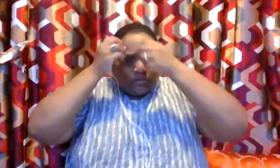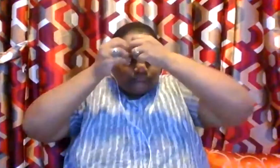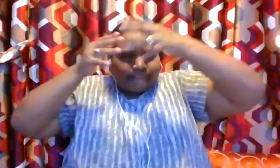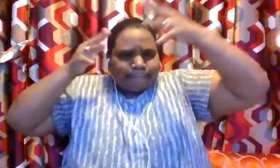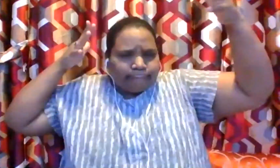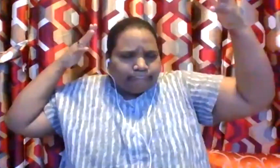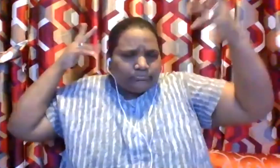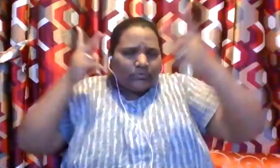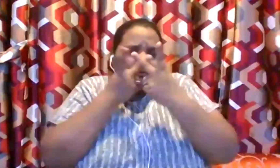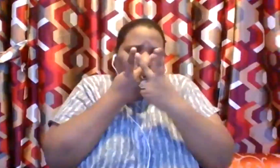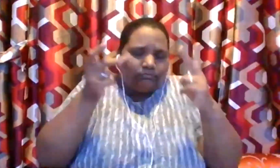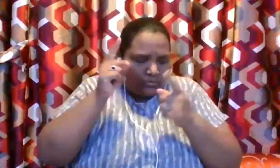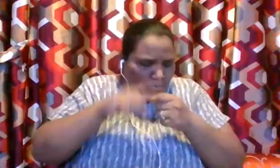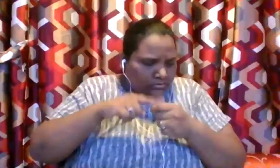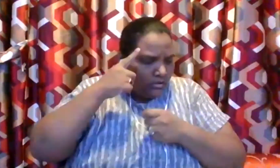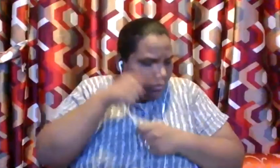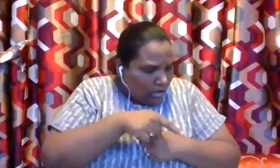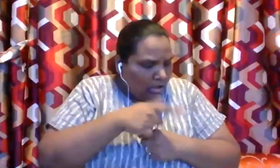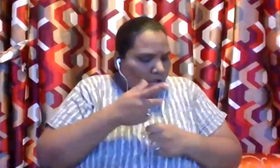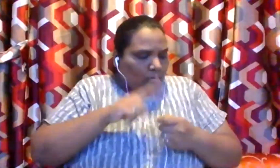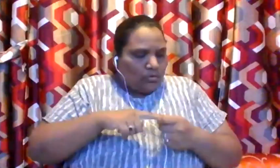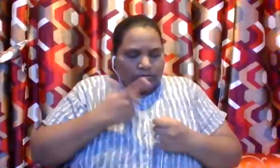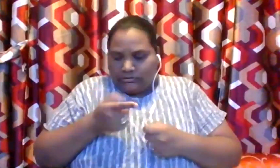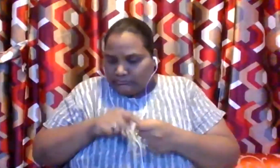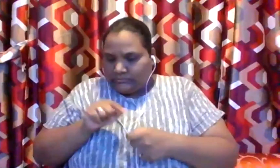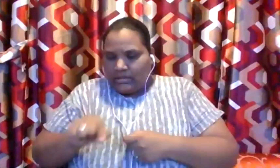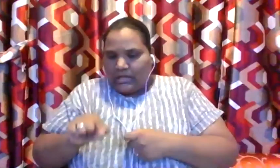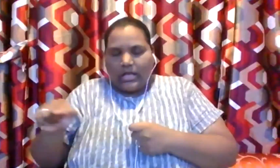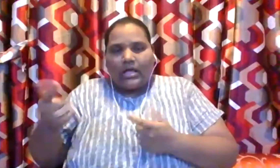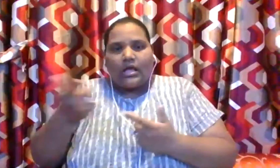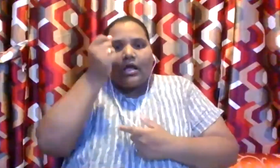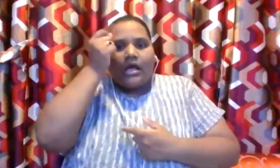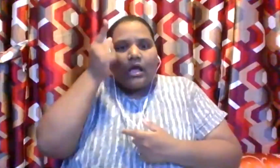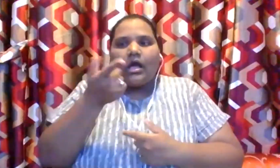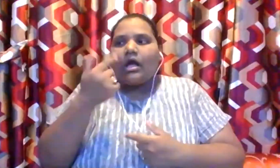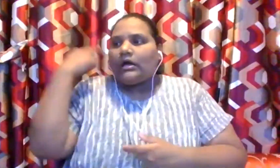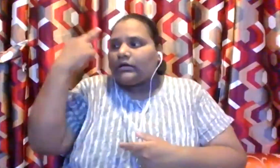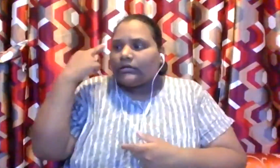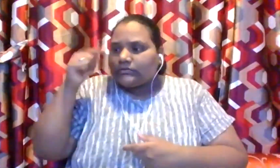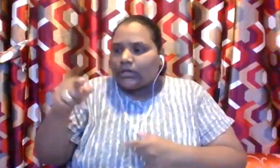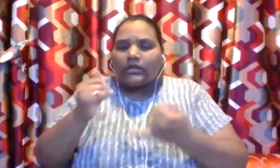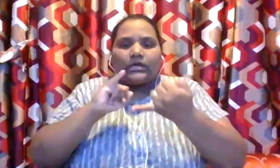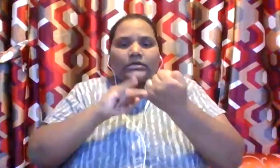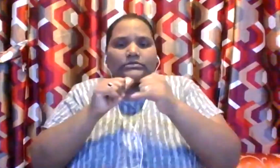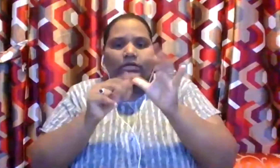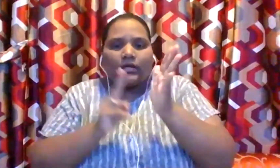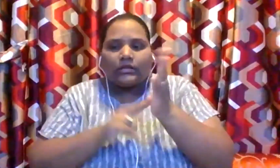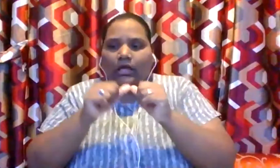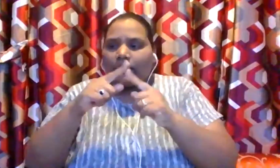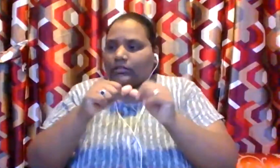If people read, they will understand that why Sanatana Dharma is greatest,